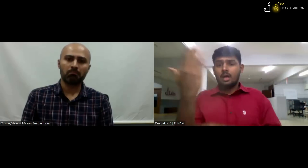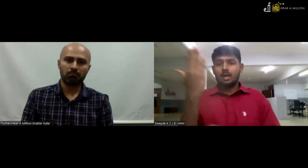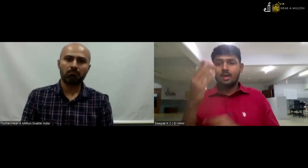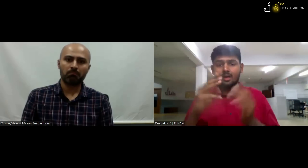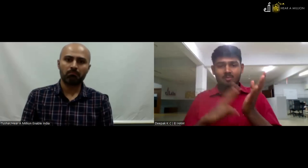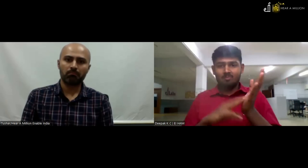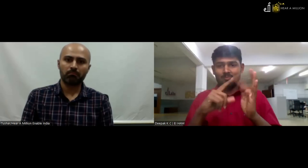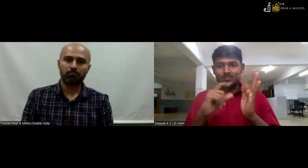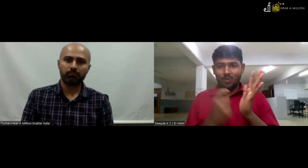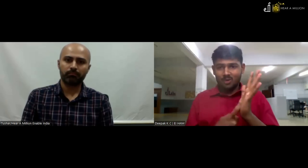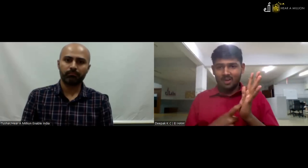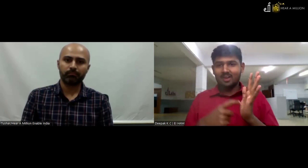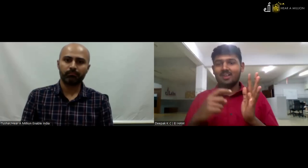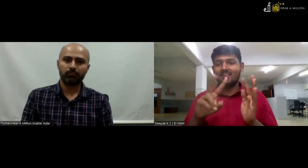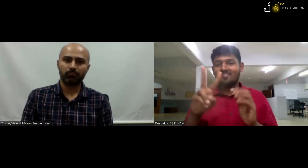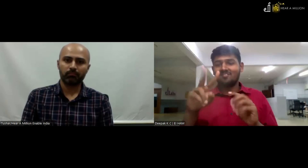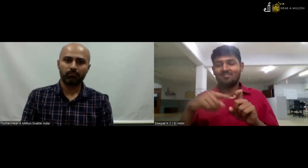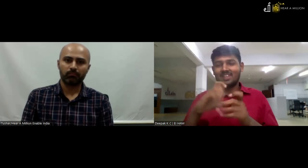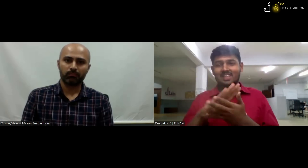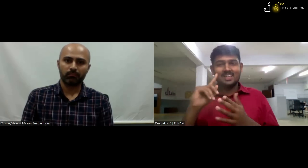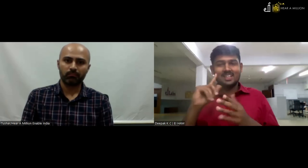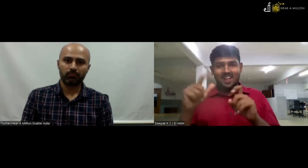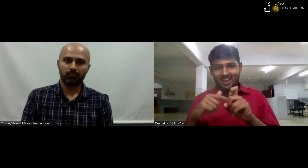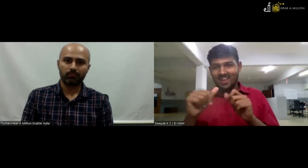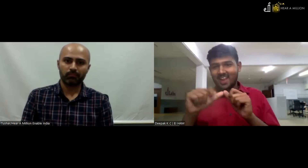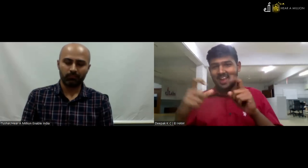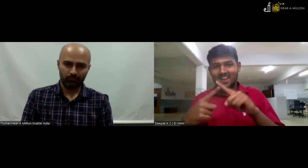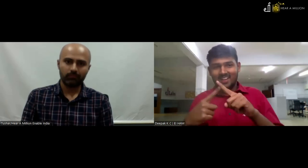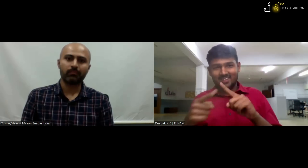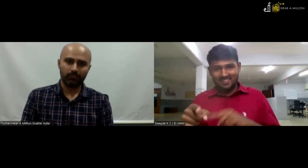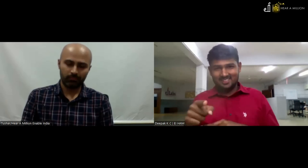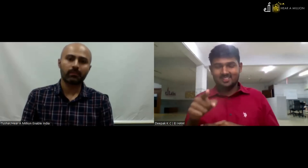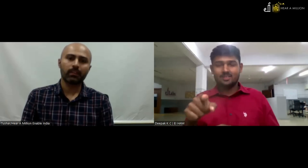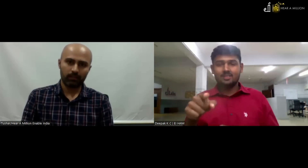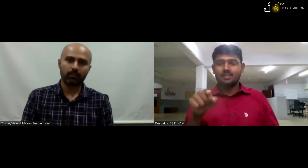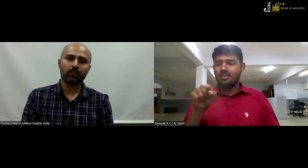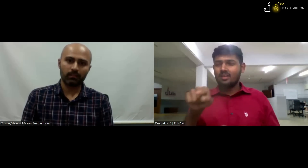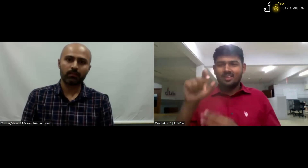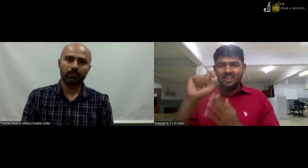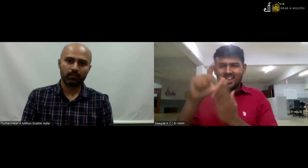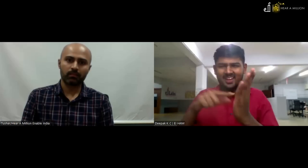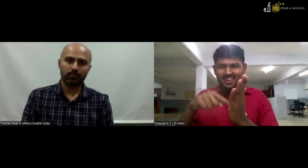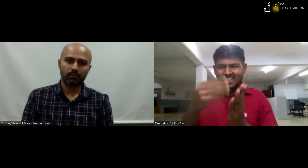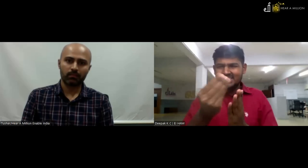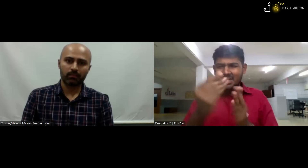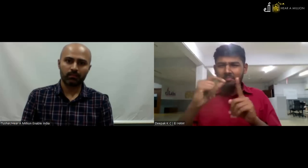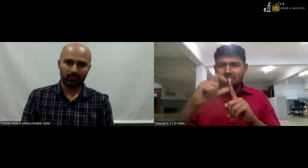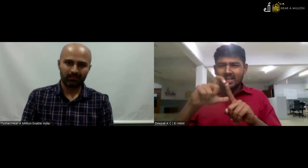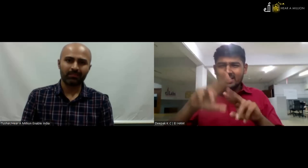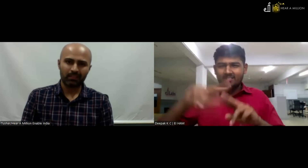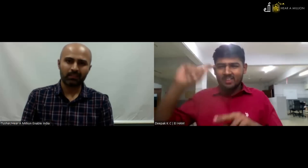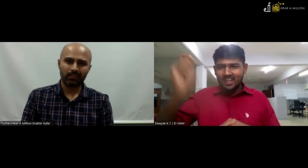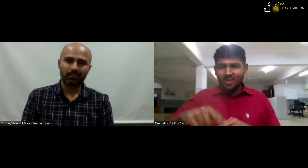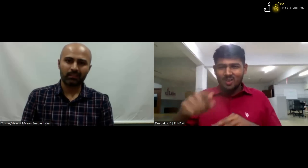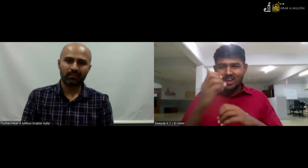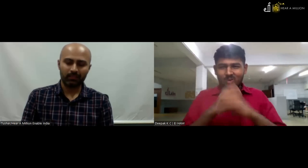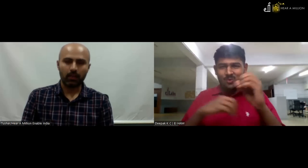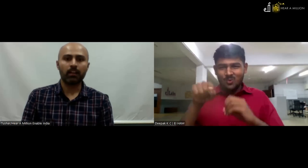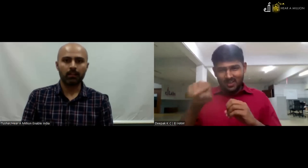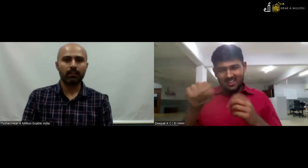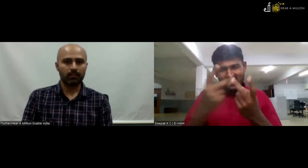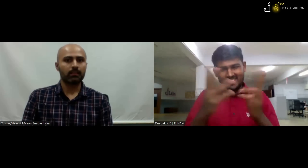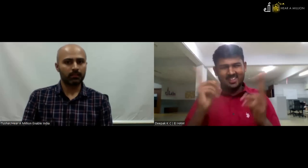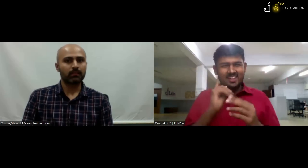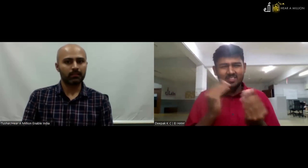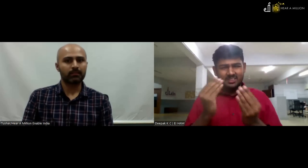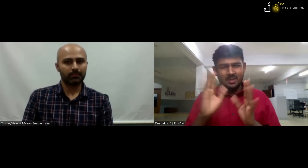accept. There was no further talking about it at all. As you said, the MVA, the Motor Vehicle Act, the clause which is